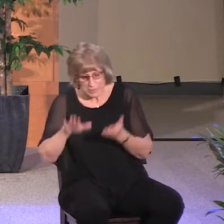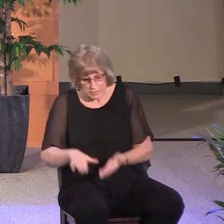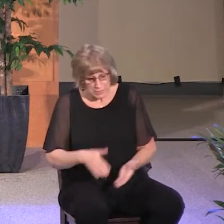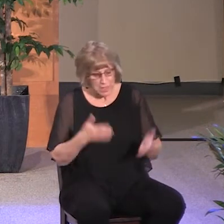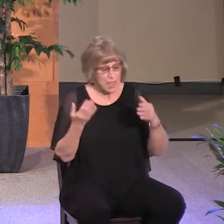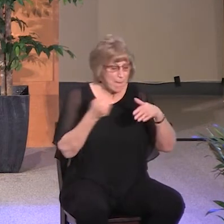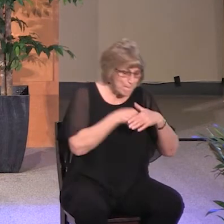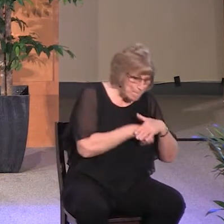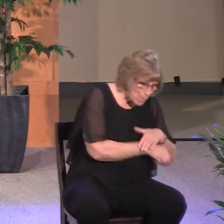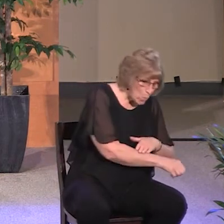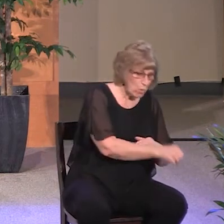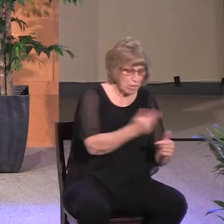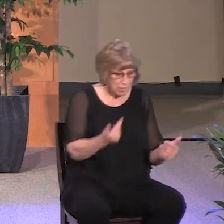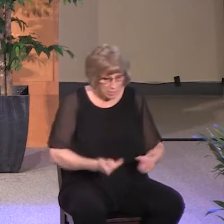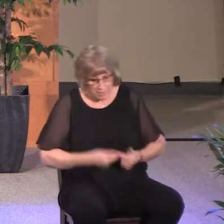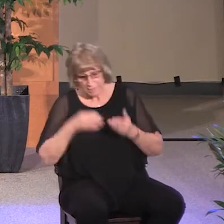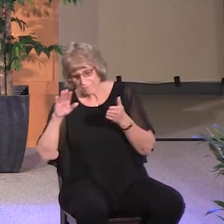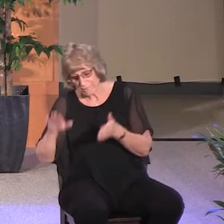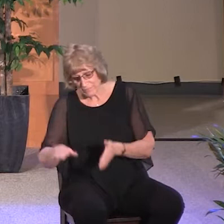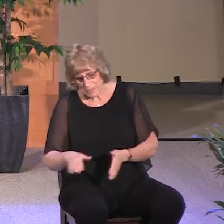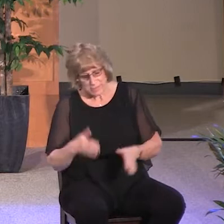reincarnate over and over and over again.